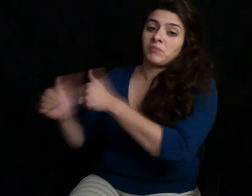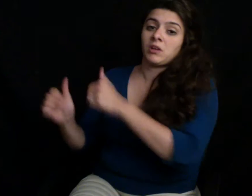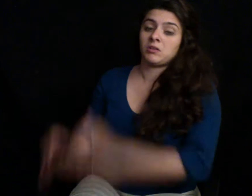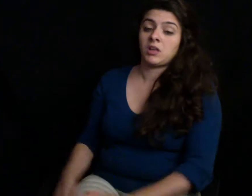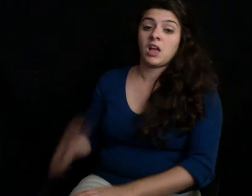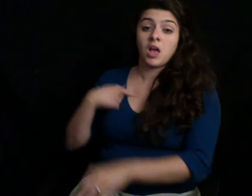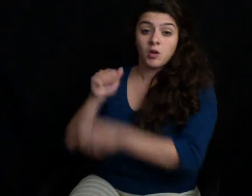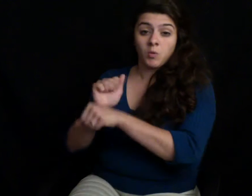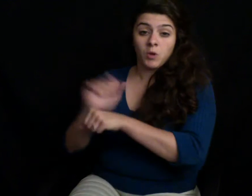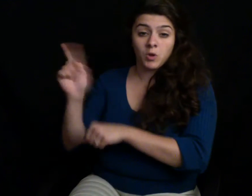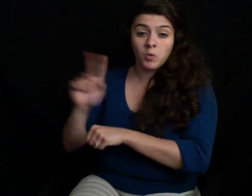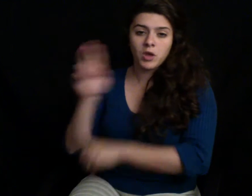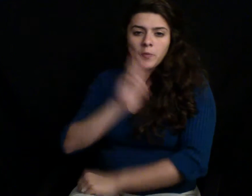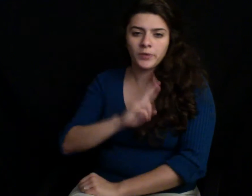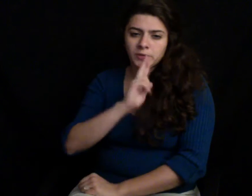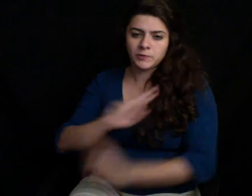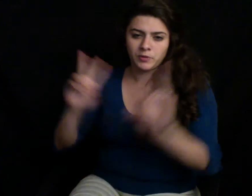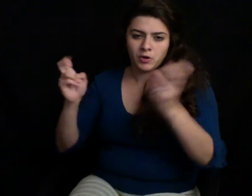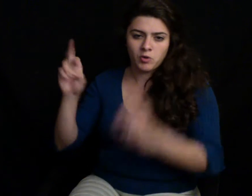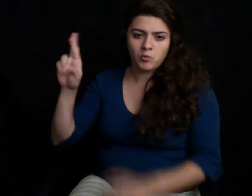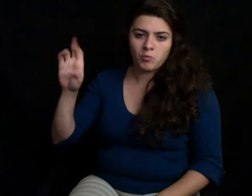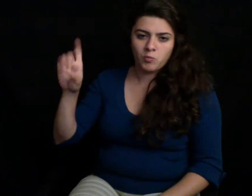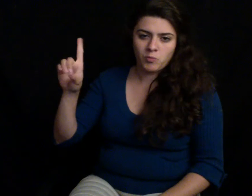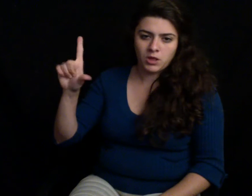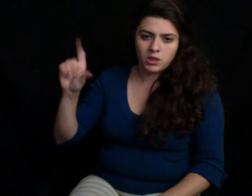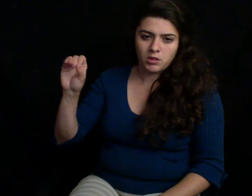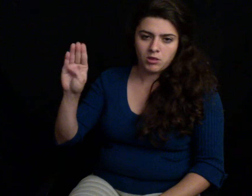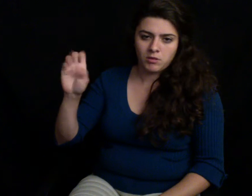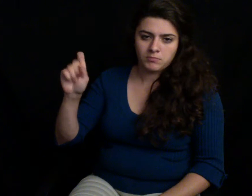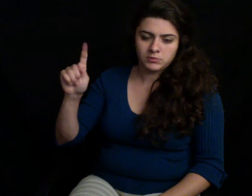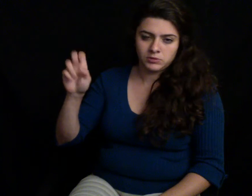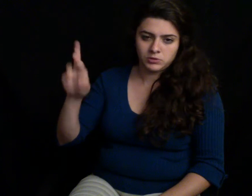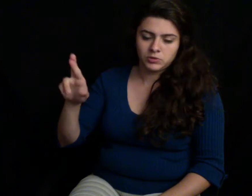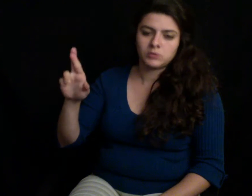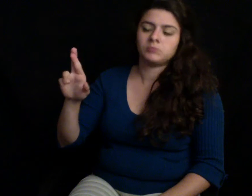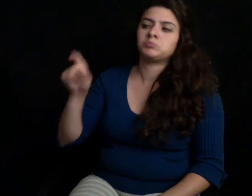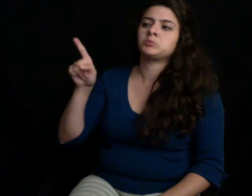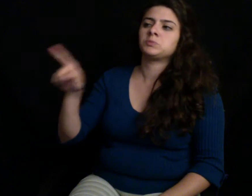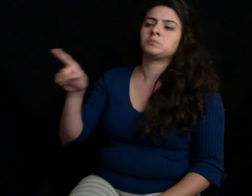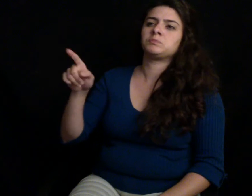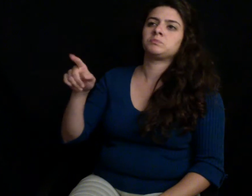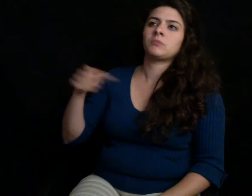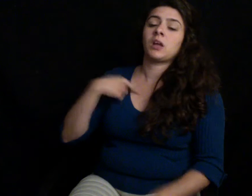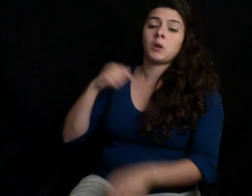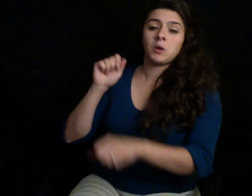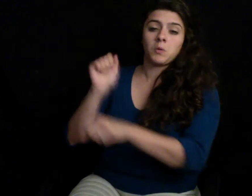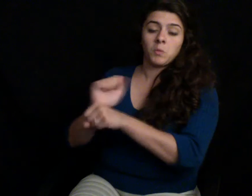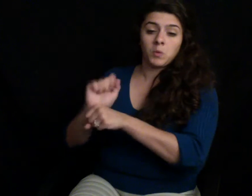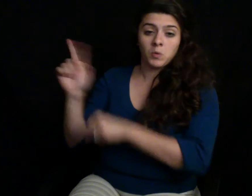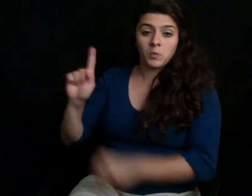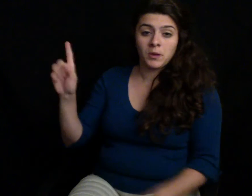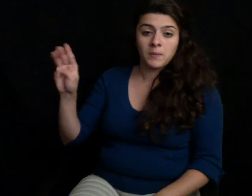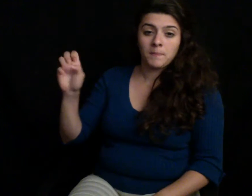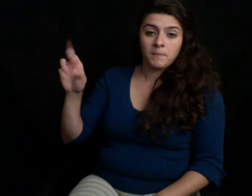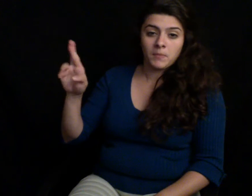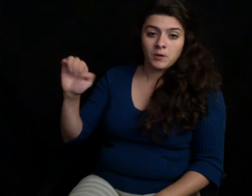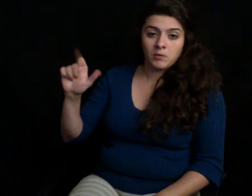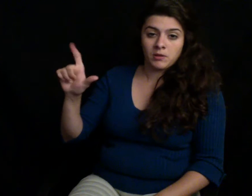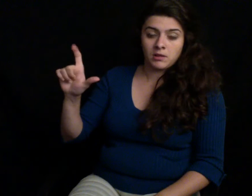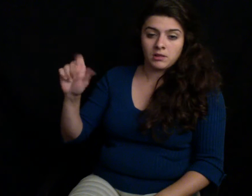I had another job. So they transferred my job to Red Lobster Times Square. But I had these long cornrows in my hair, braids, and